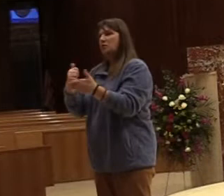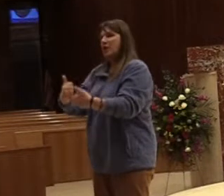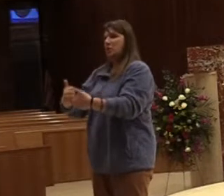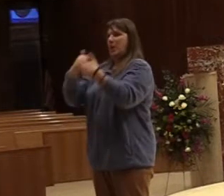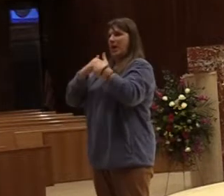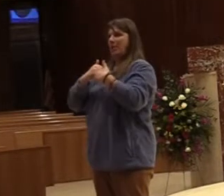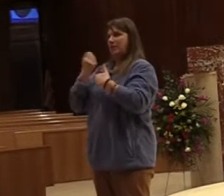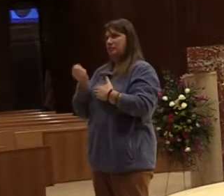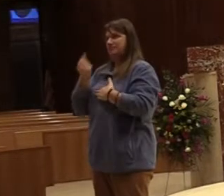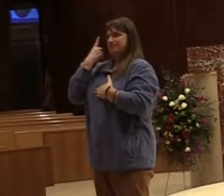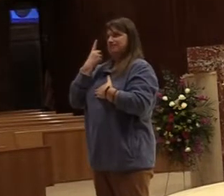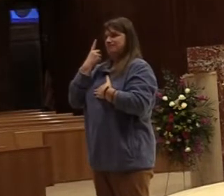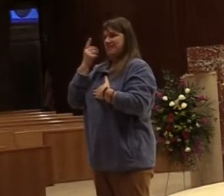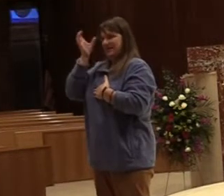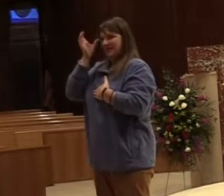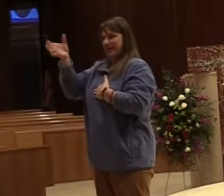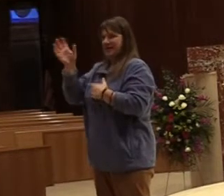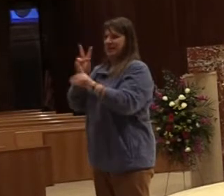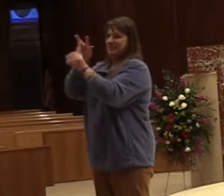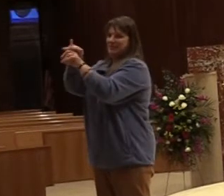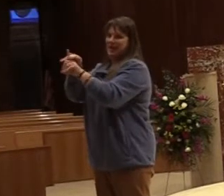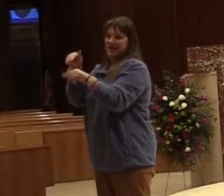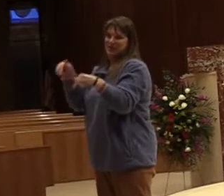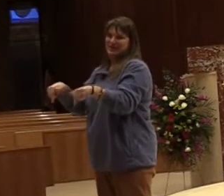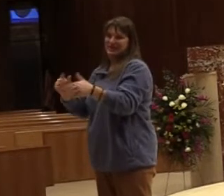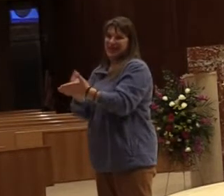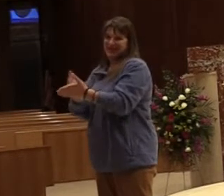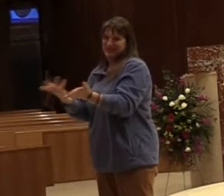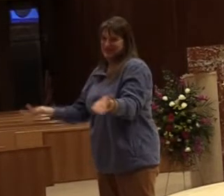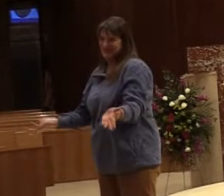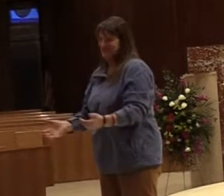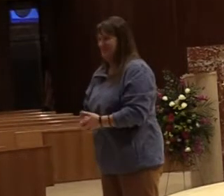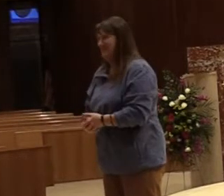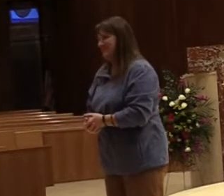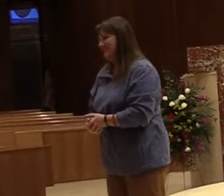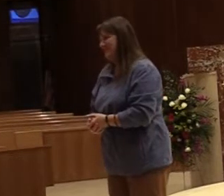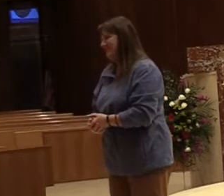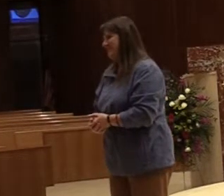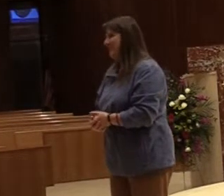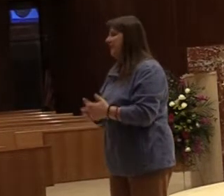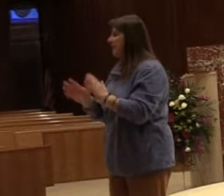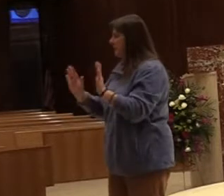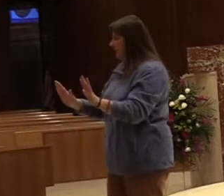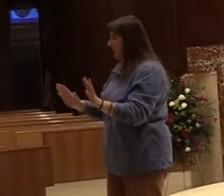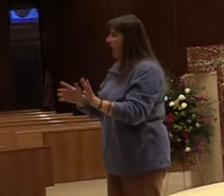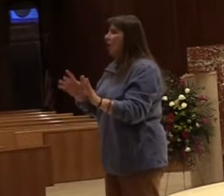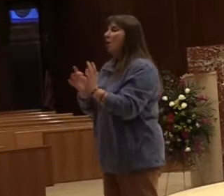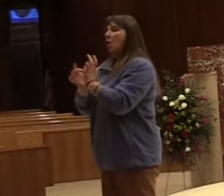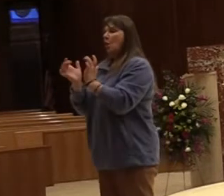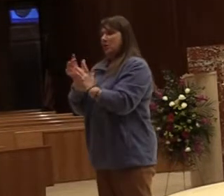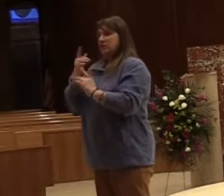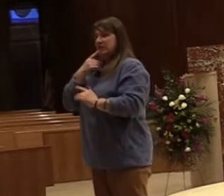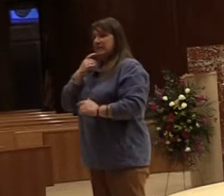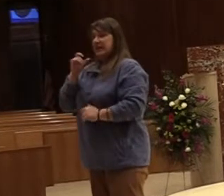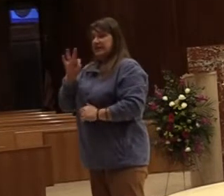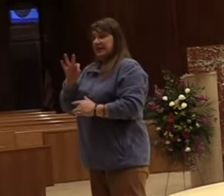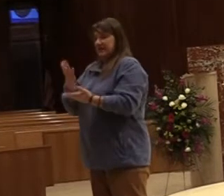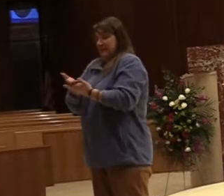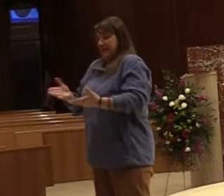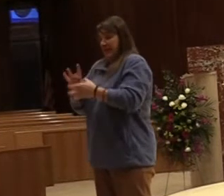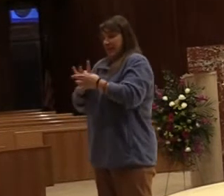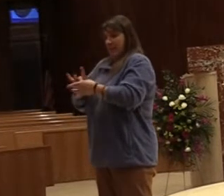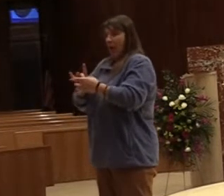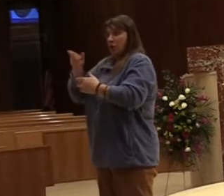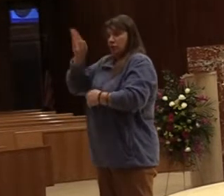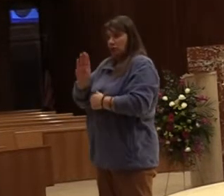better understand. Now, when we say that to render to God the things that are God, we can kind of say,